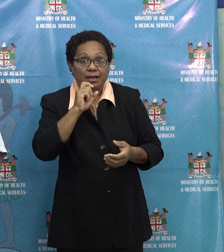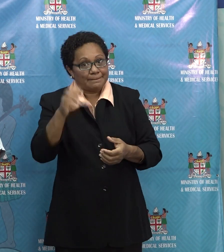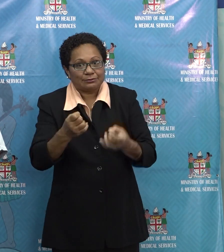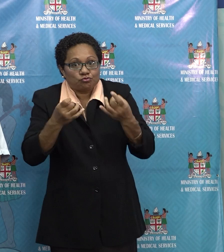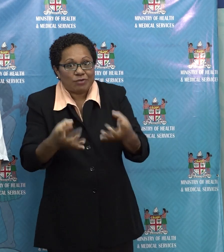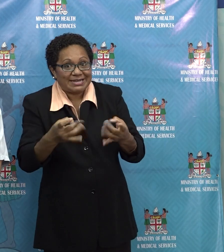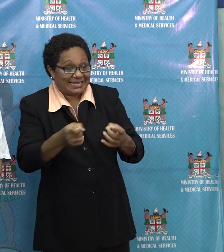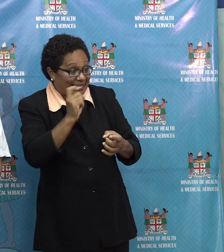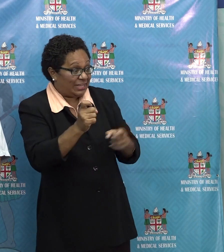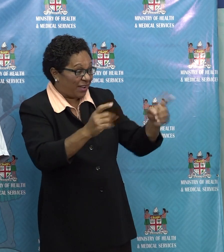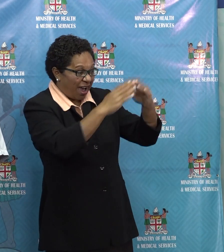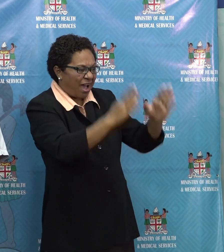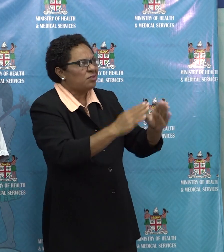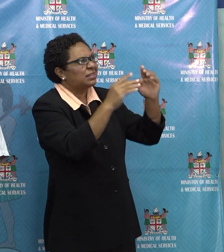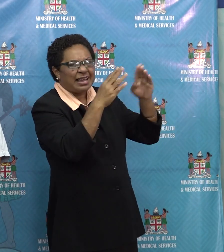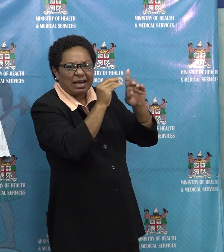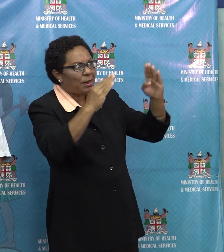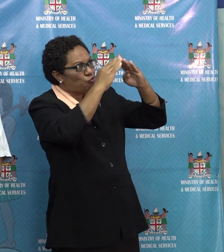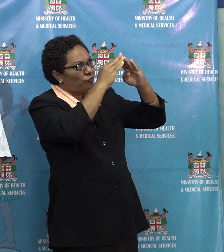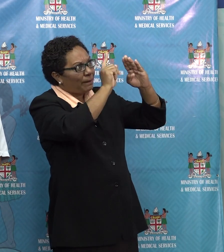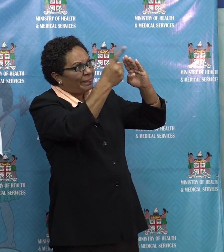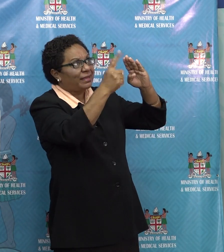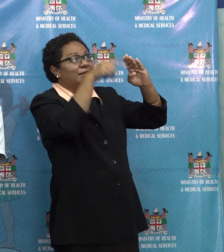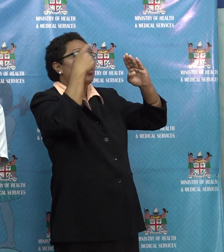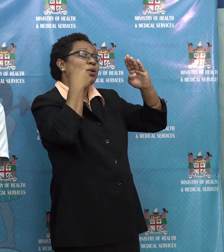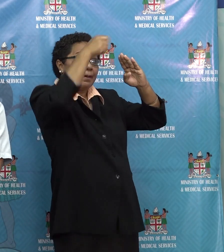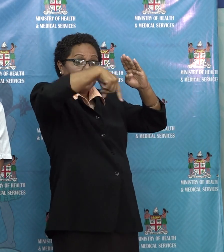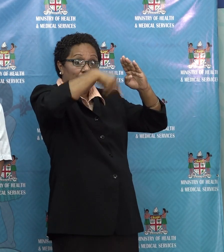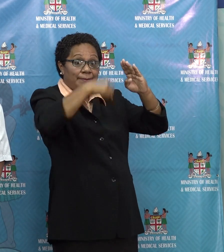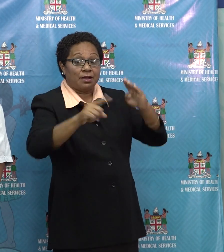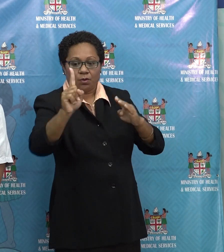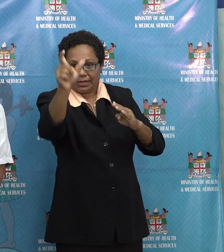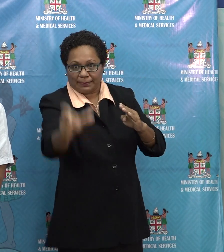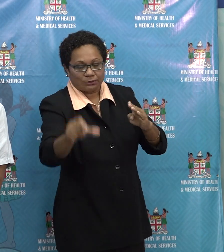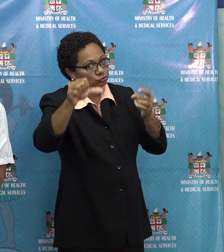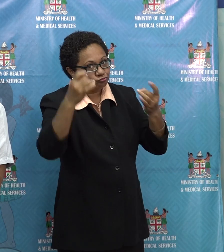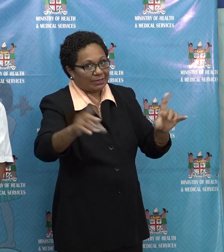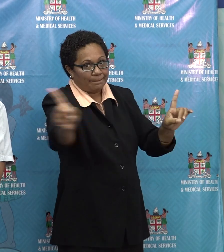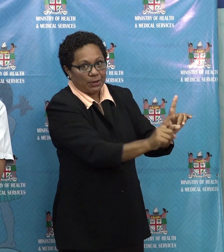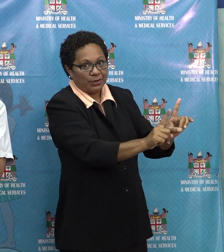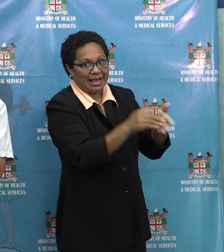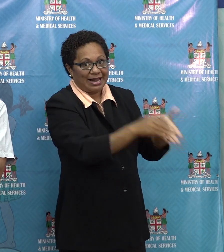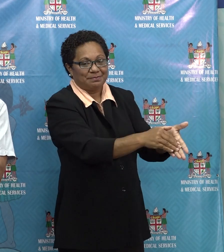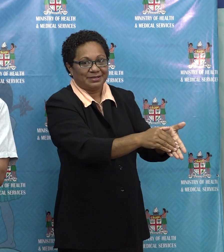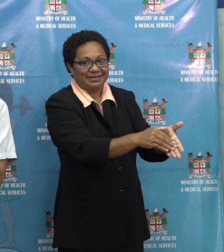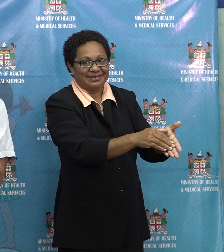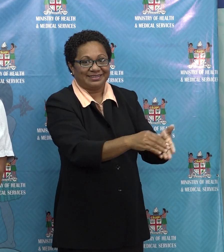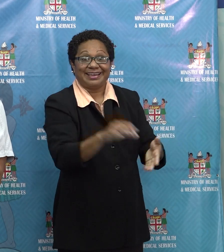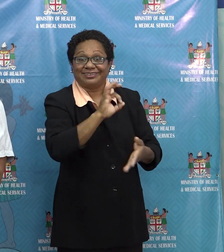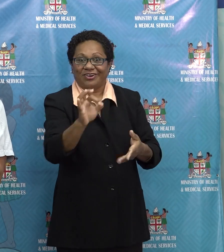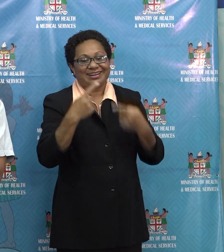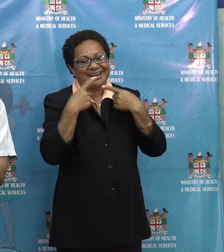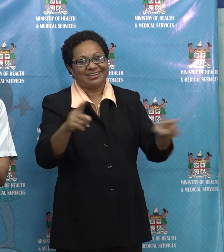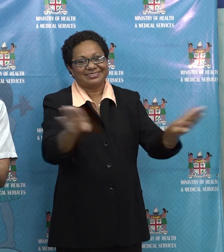leaks, this person run quickly and go and fix it. It has to be that type of detail. Not just say lockdown and